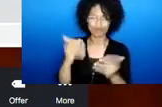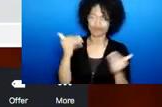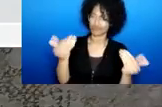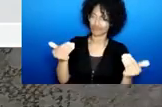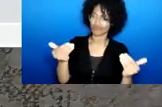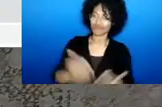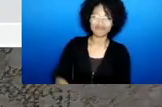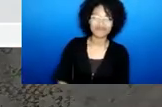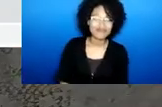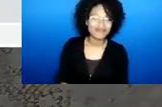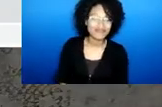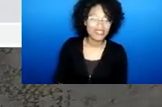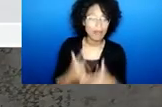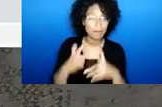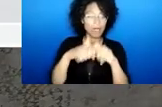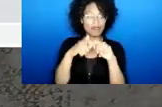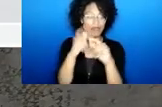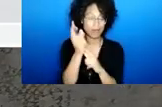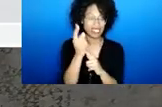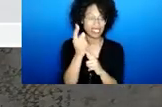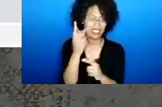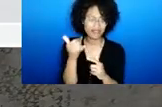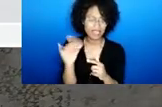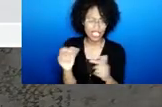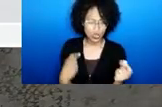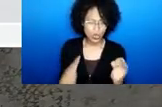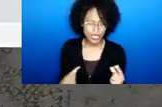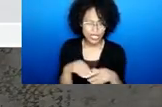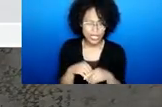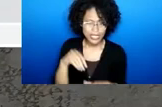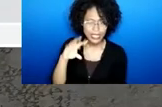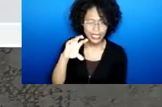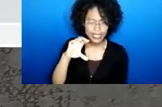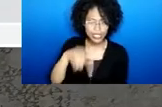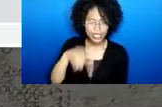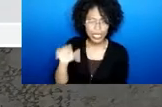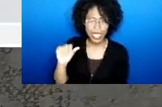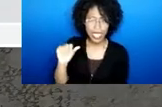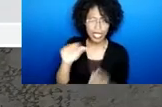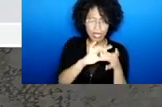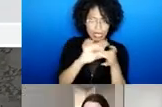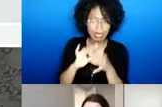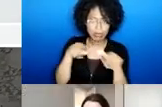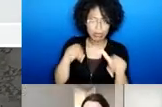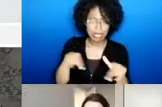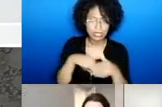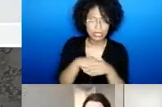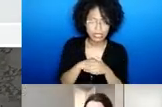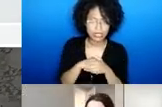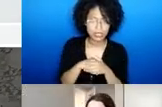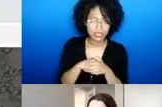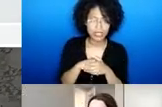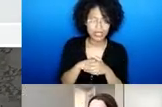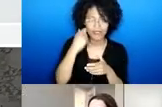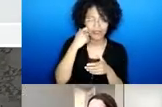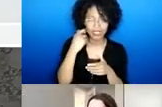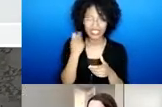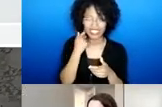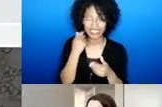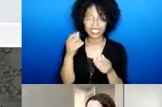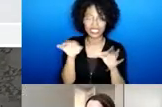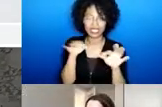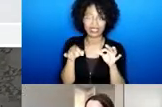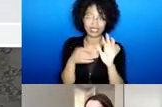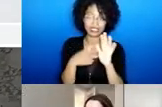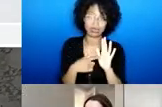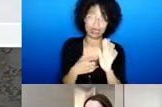So I'll pause here now and see if there's any questions specific to the content we showed. I know we showed